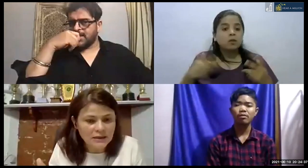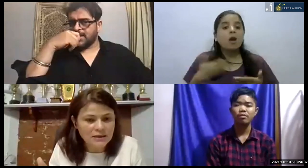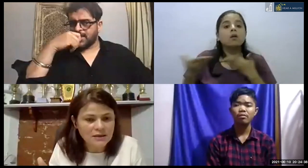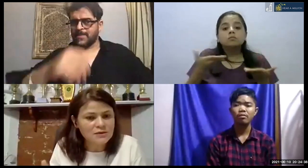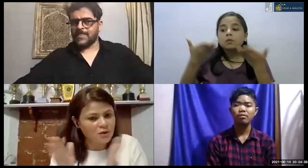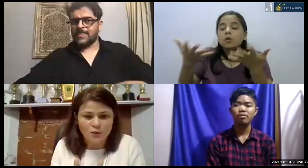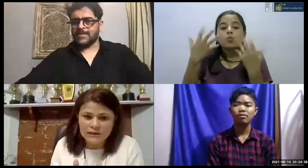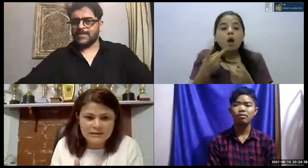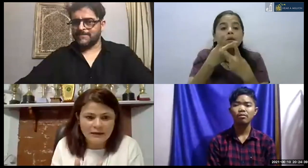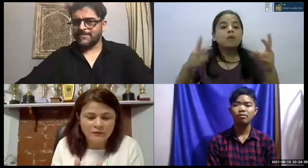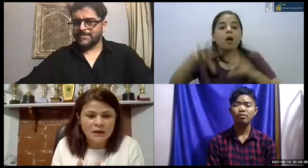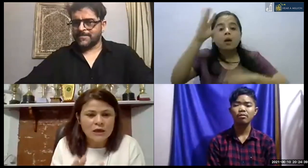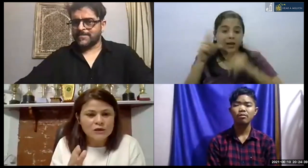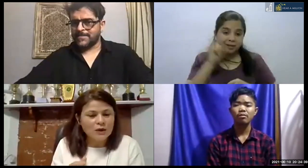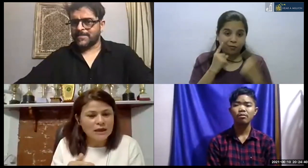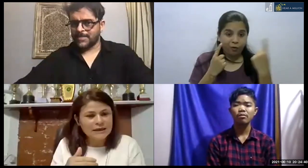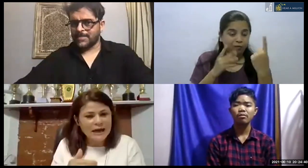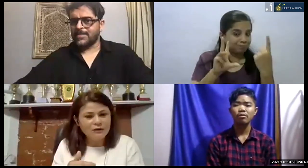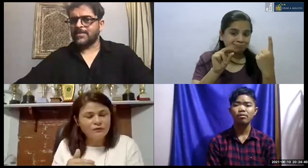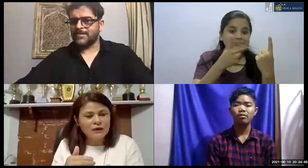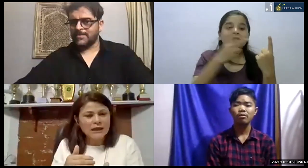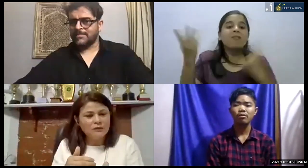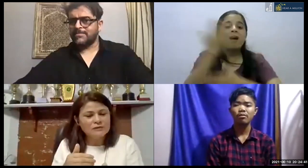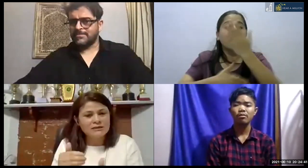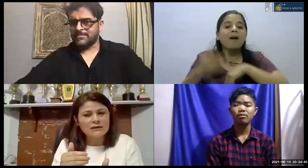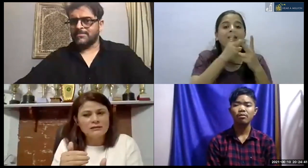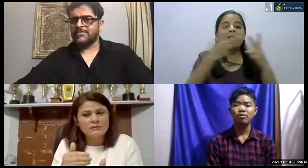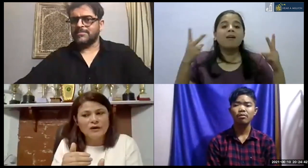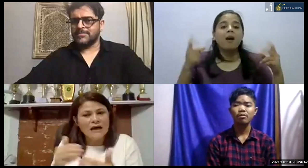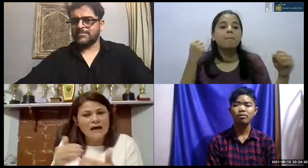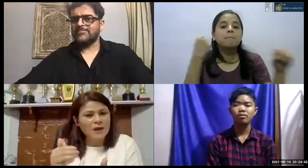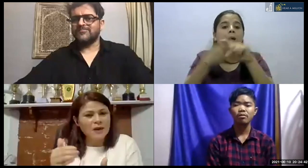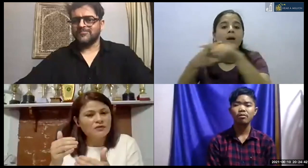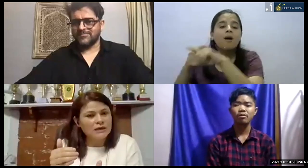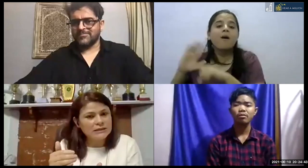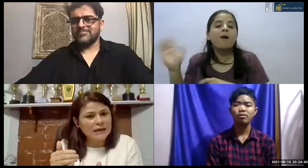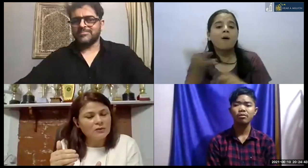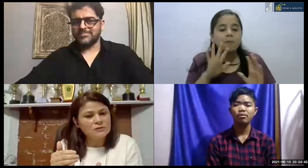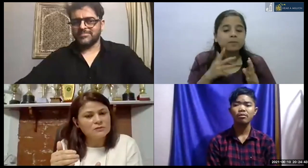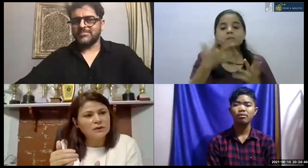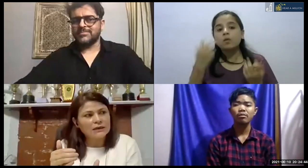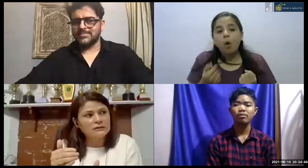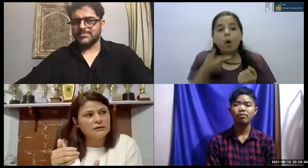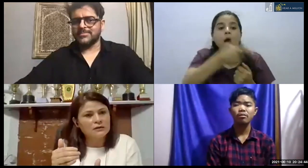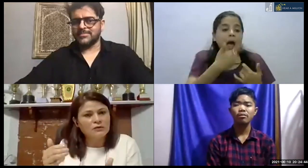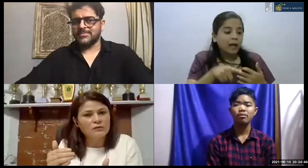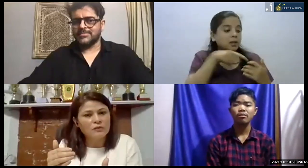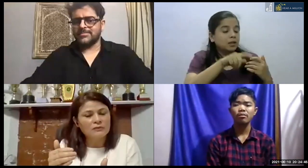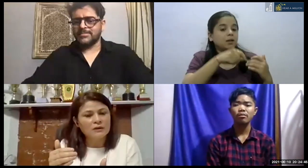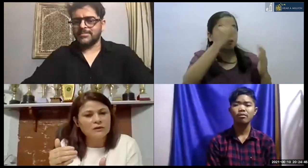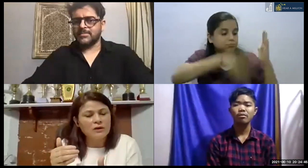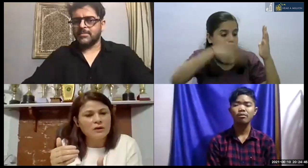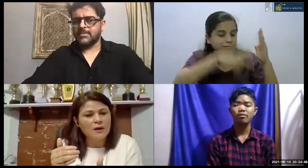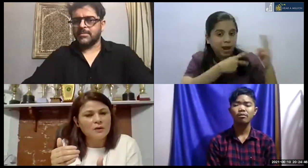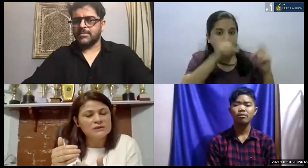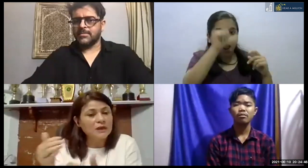diverse learners, not only deaf. So it kind of like certain aspects of content also, that you know, when